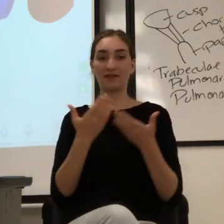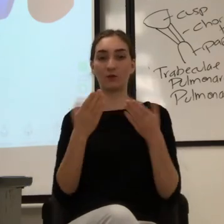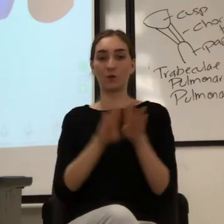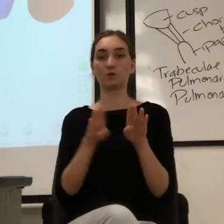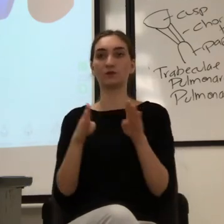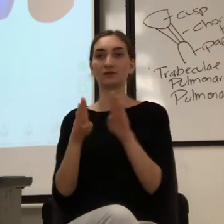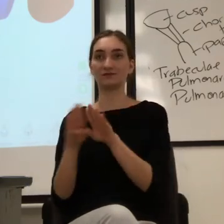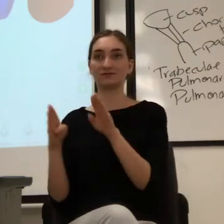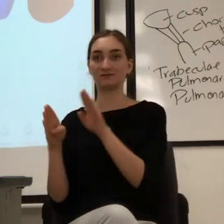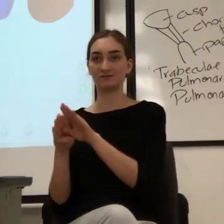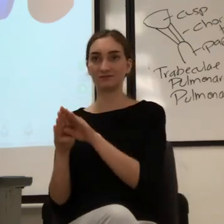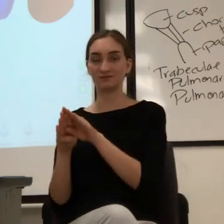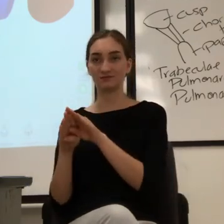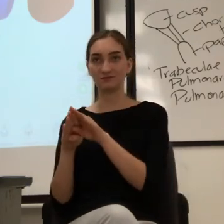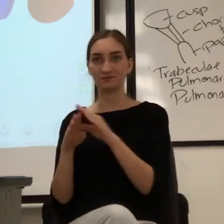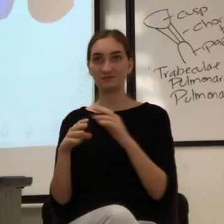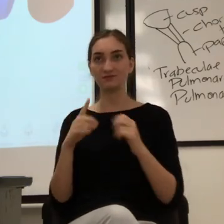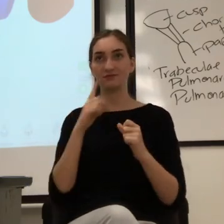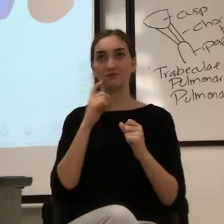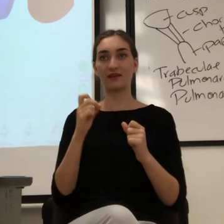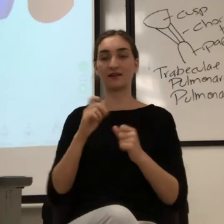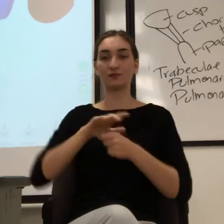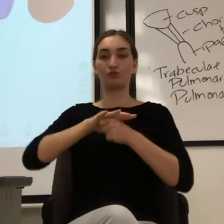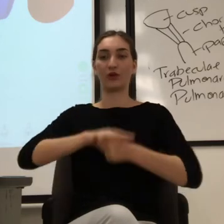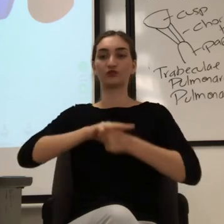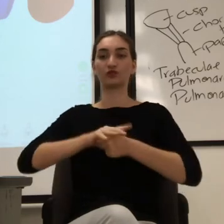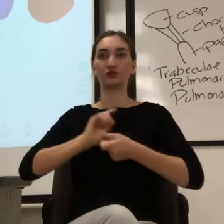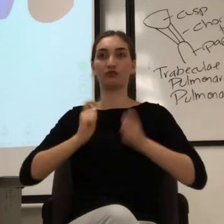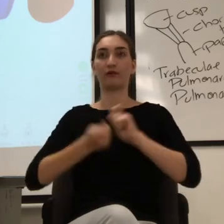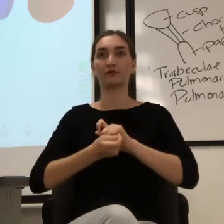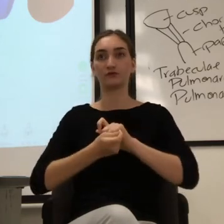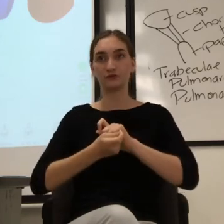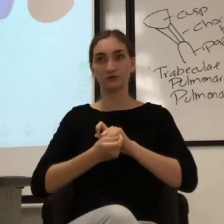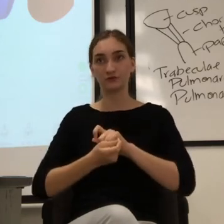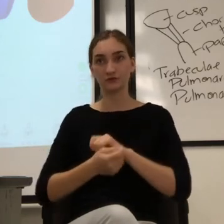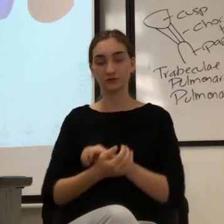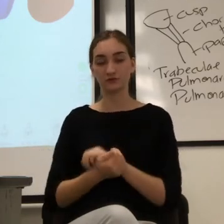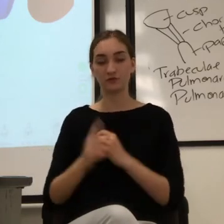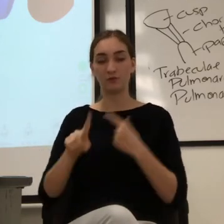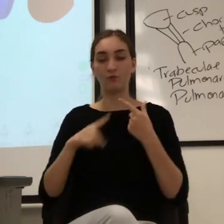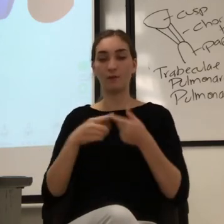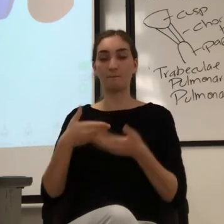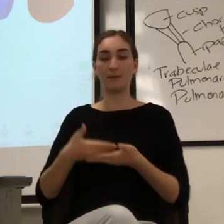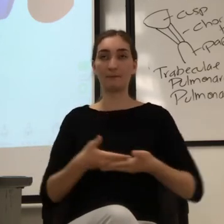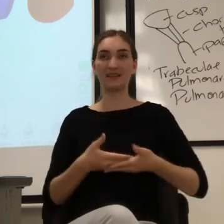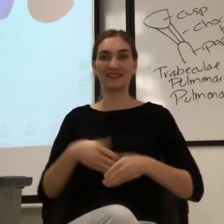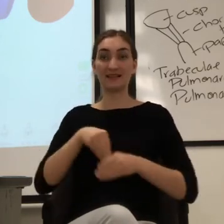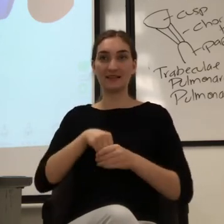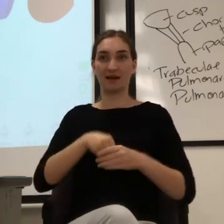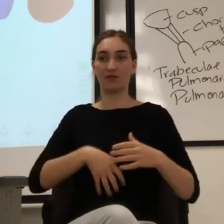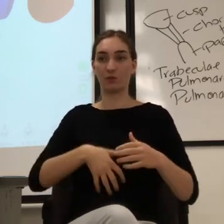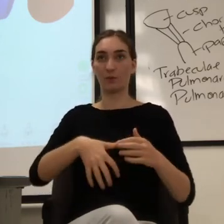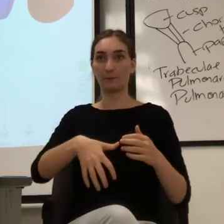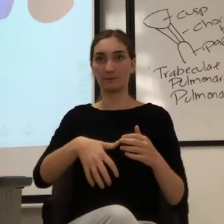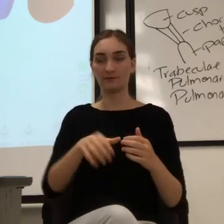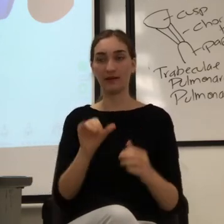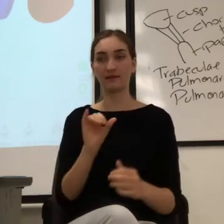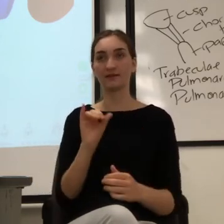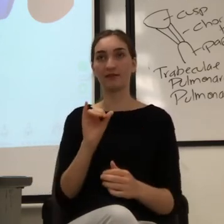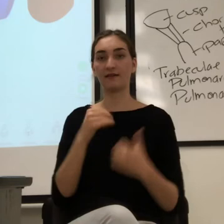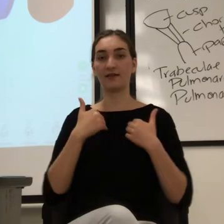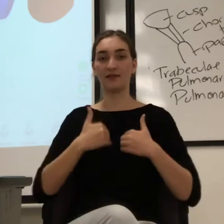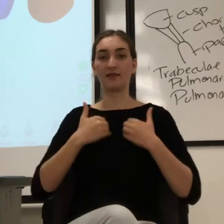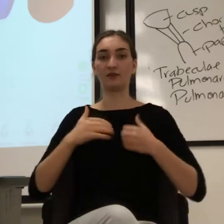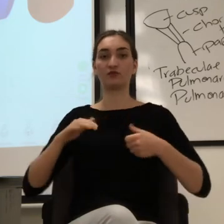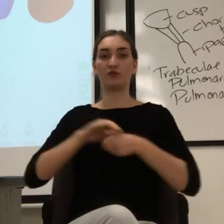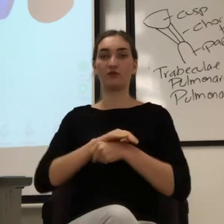closes up. All things close off because of the pressure change. When baby's in the womb, it's like the lungs are